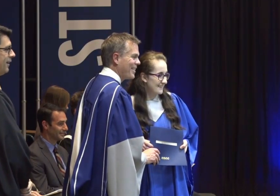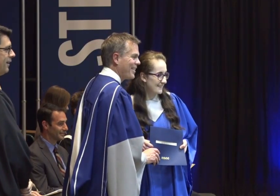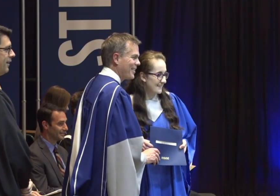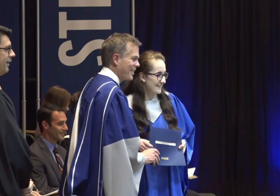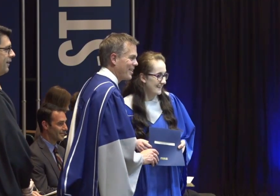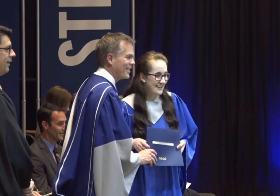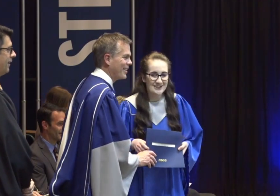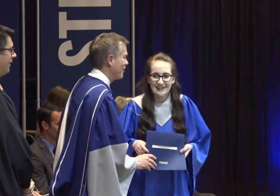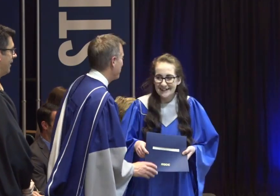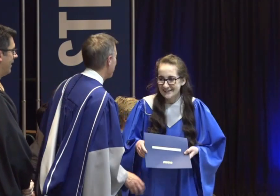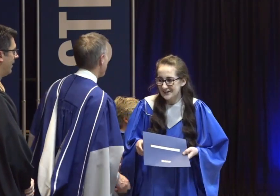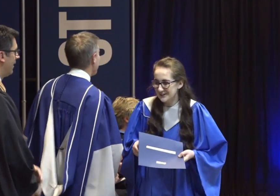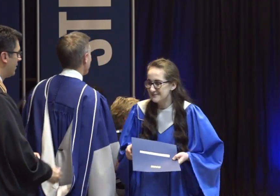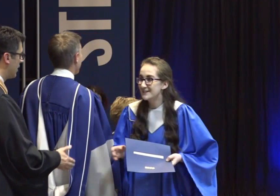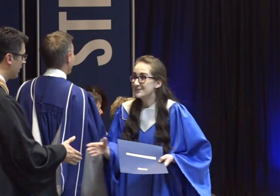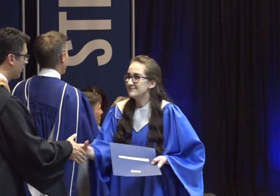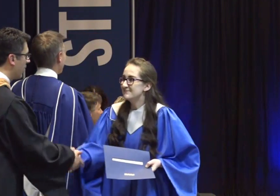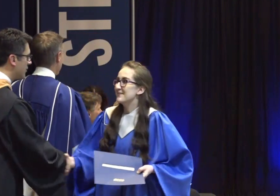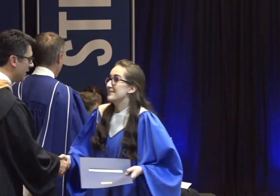Stephanie Mills.